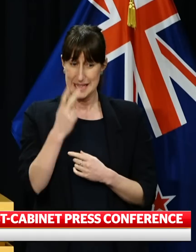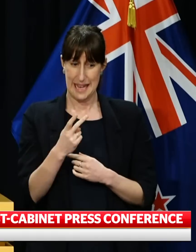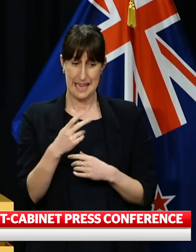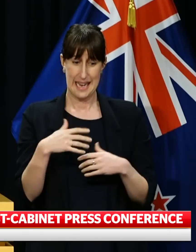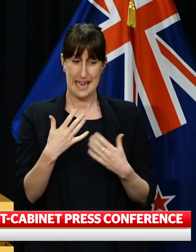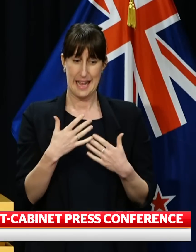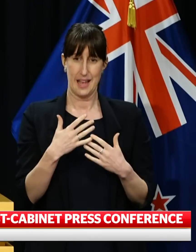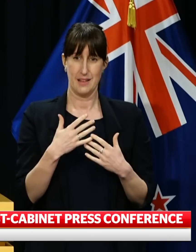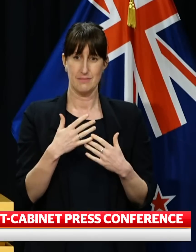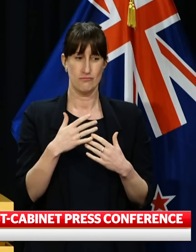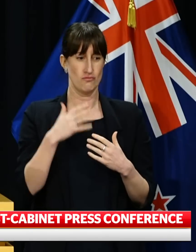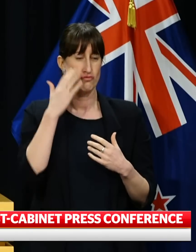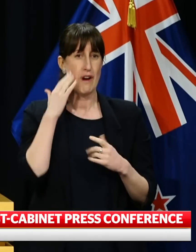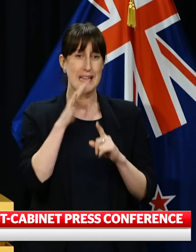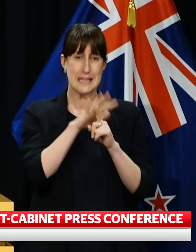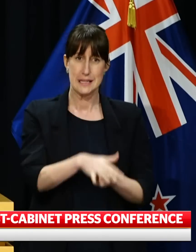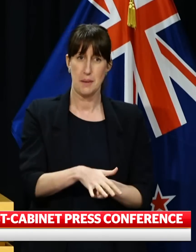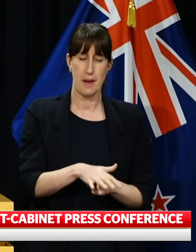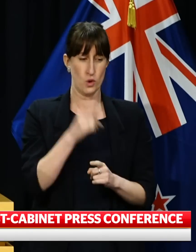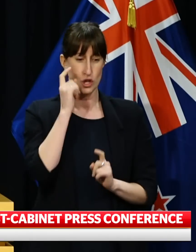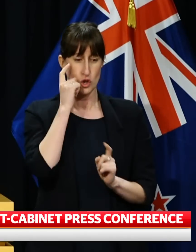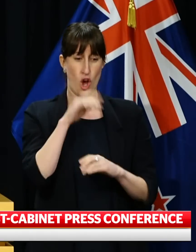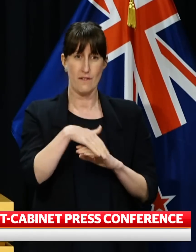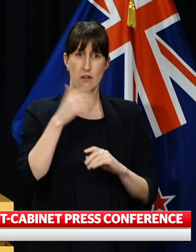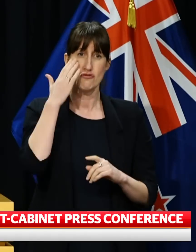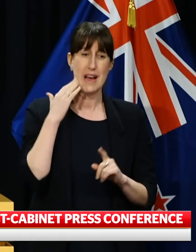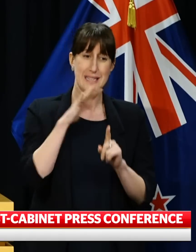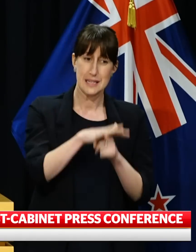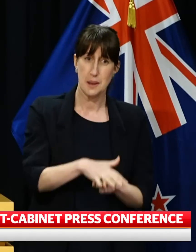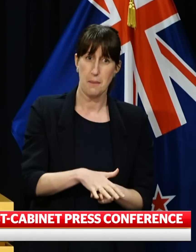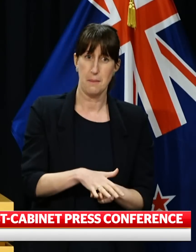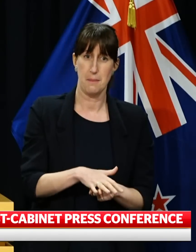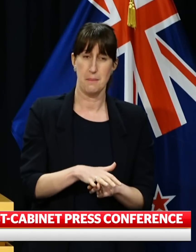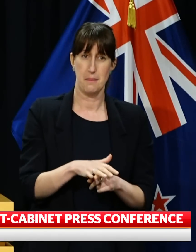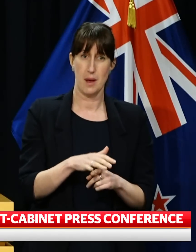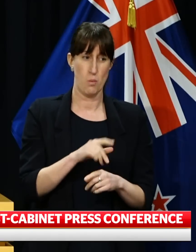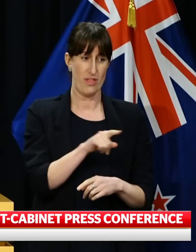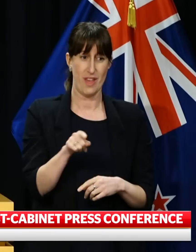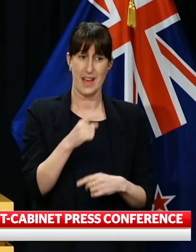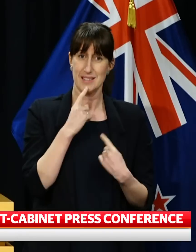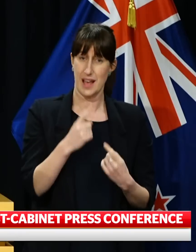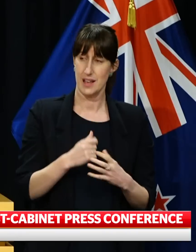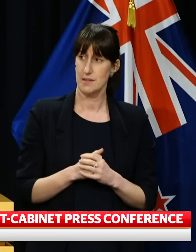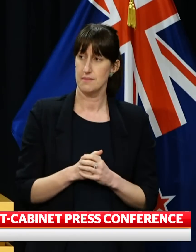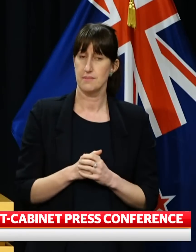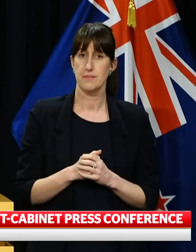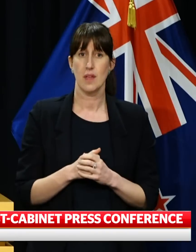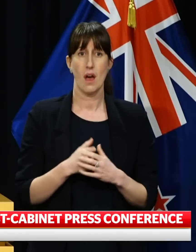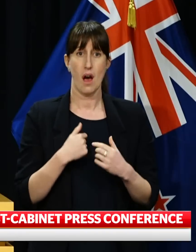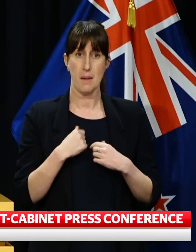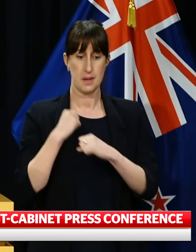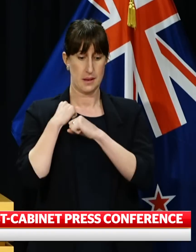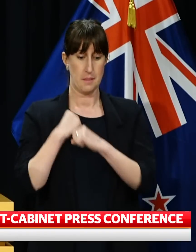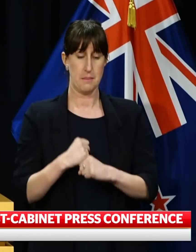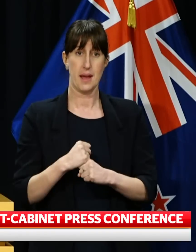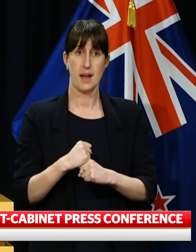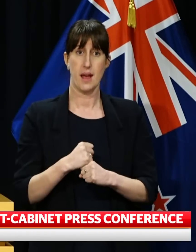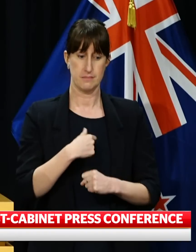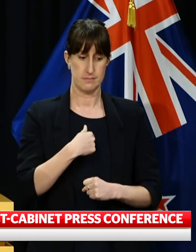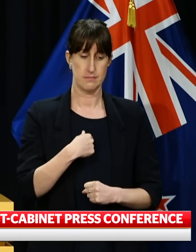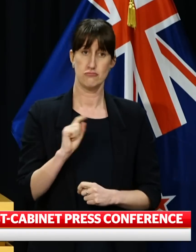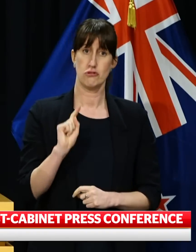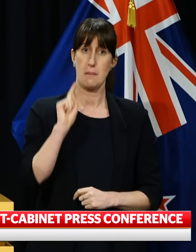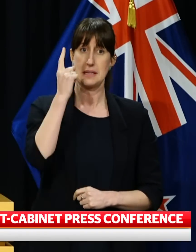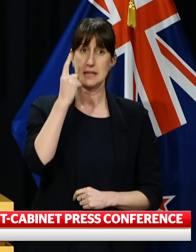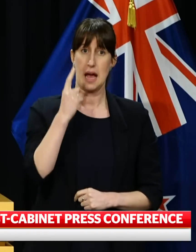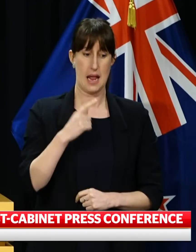this particular campaign? Are you concerned about what they're saying? I've made a commitment as Prime Minister and also as leader of the Labour Party that